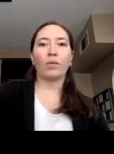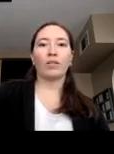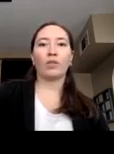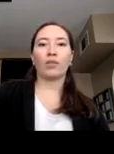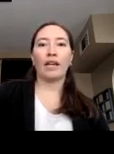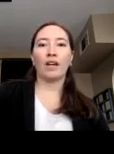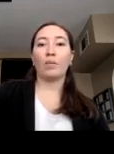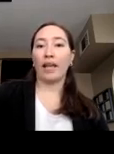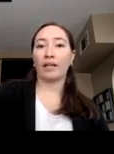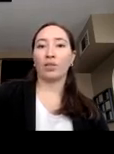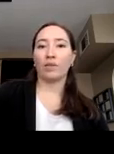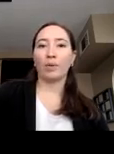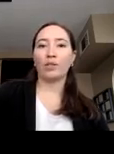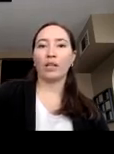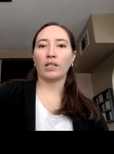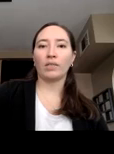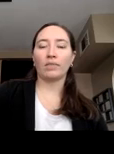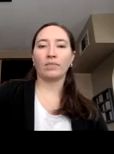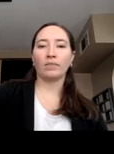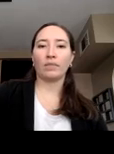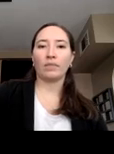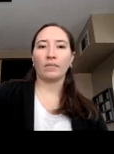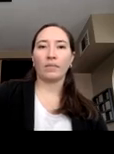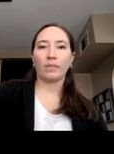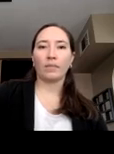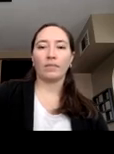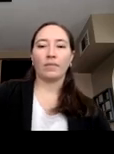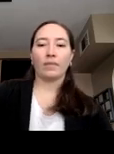And we're going to create a blank survey project.